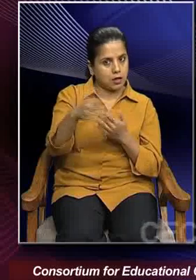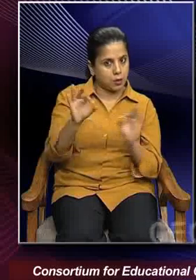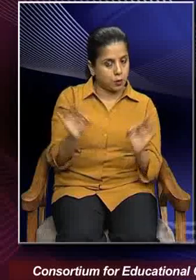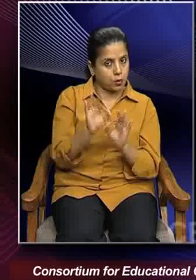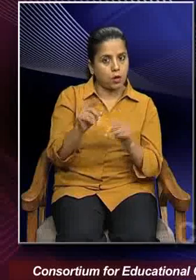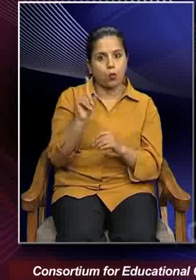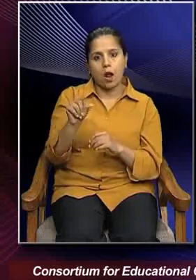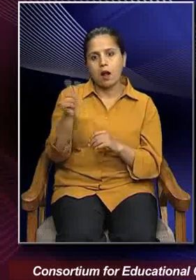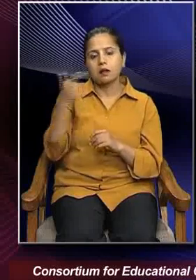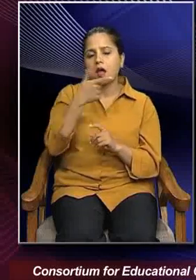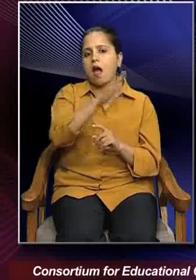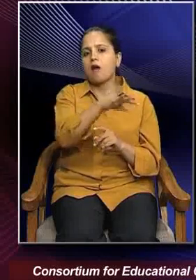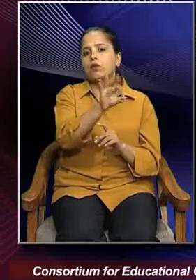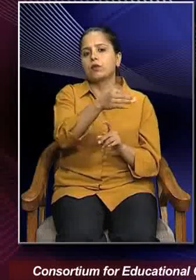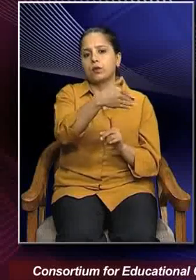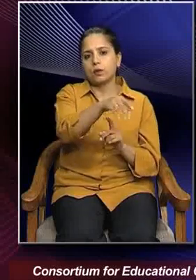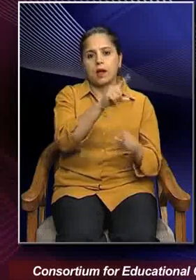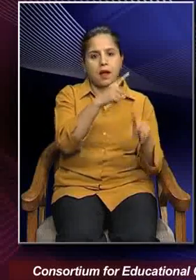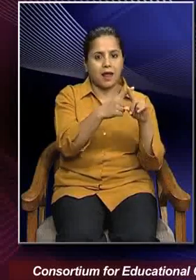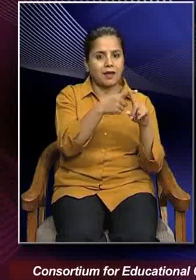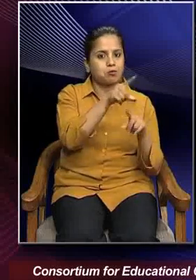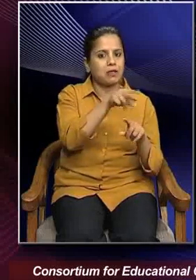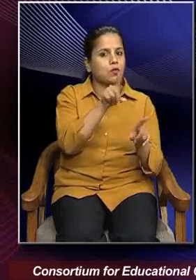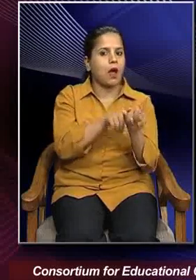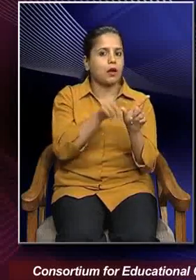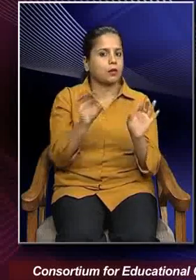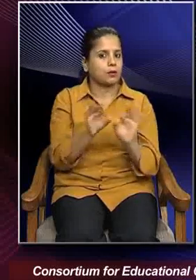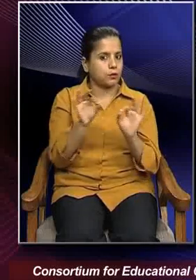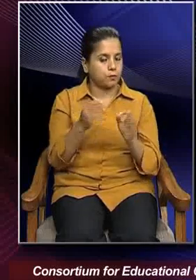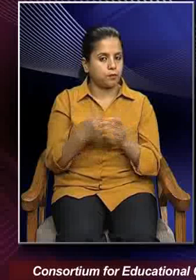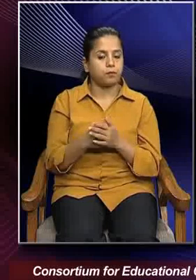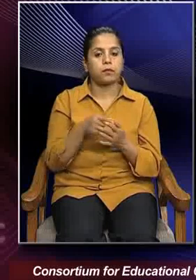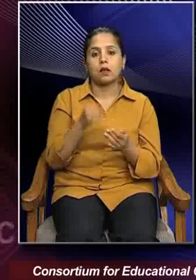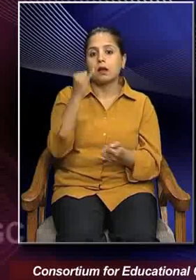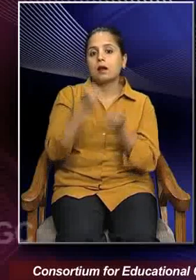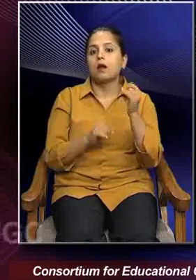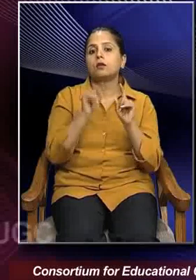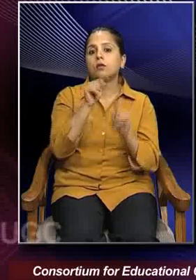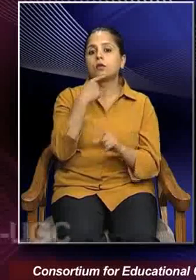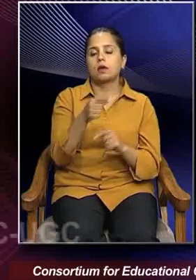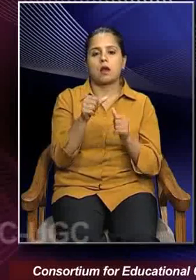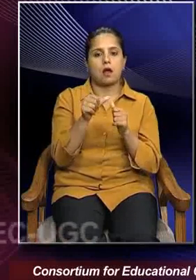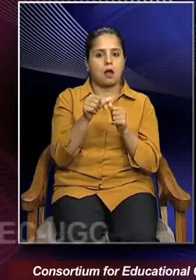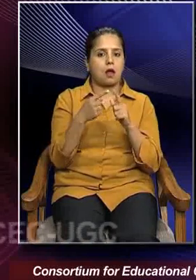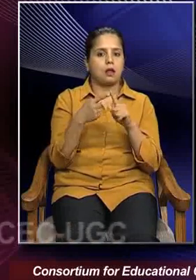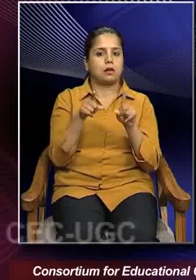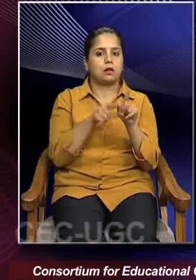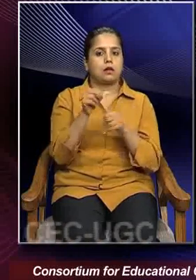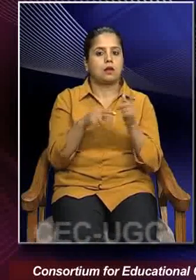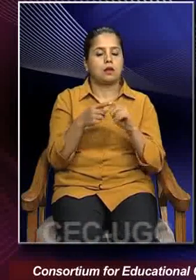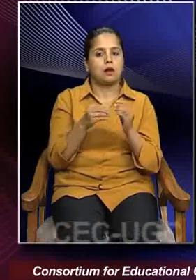the other. So, X is not Y. The last is the atyant abhav, which